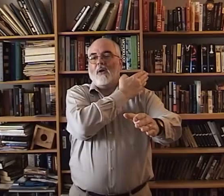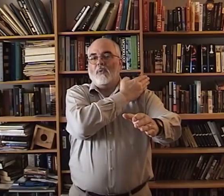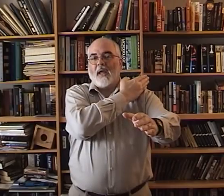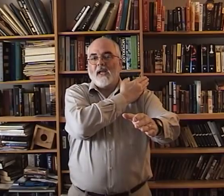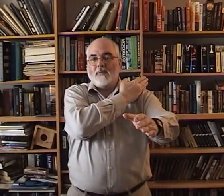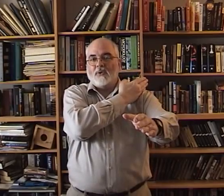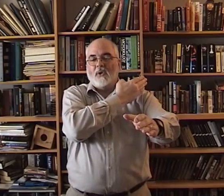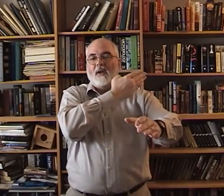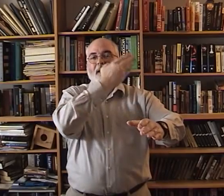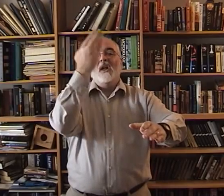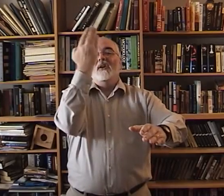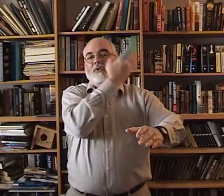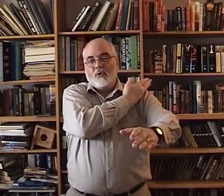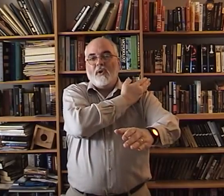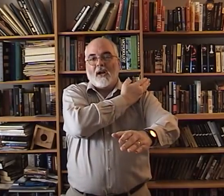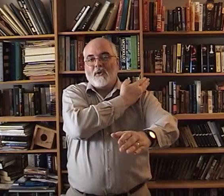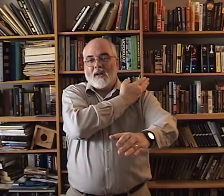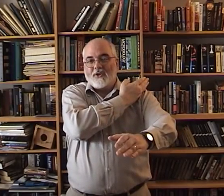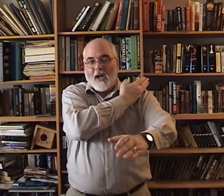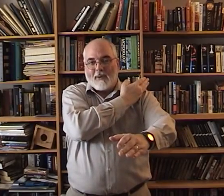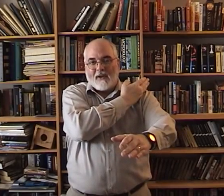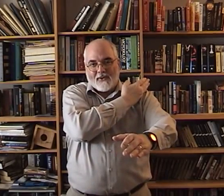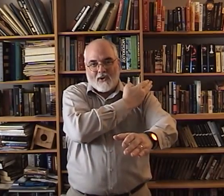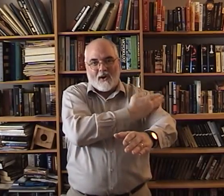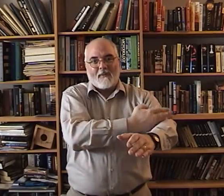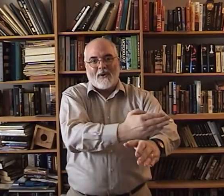what the hand's supposed to look like. Do not try to chop off your arm, all right?